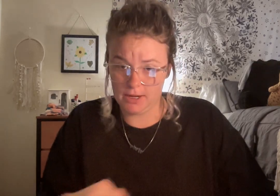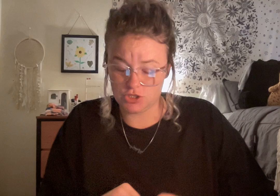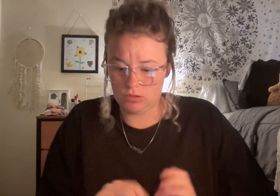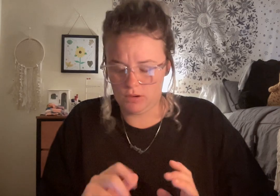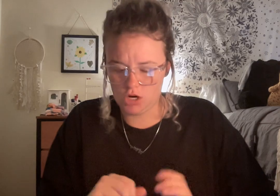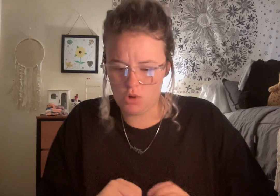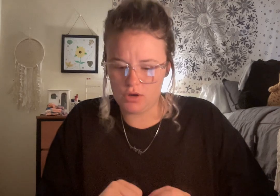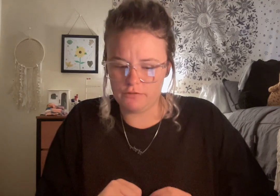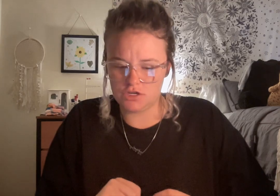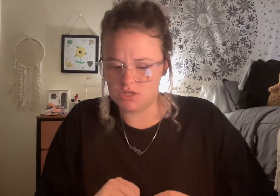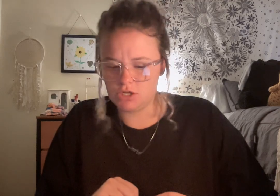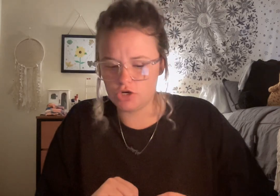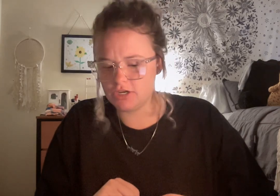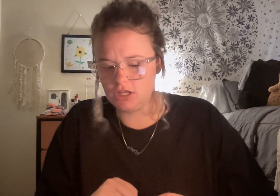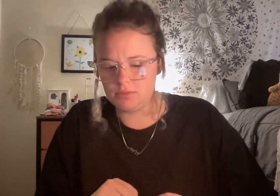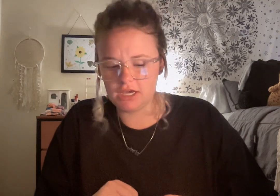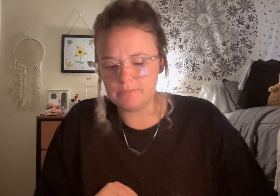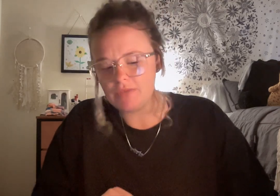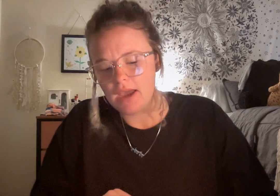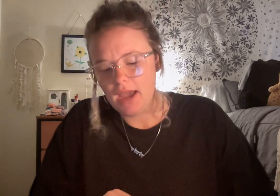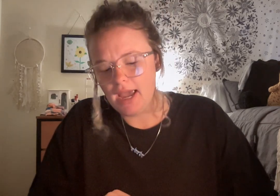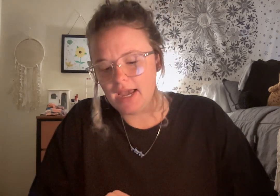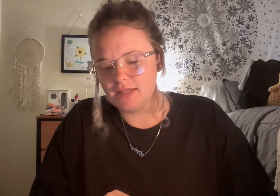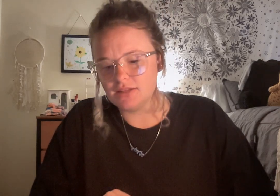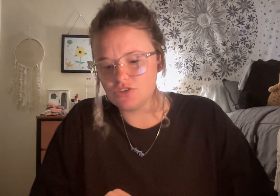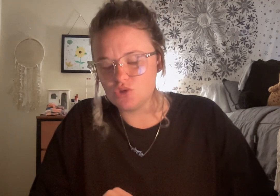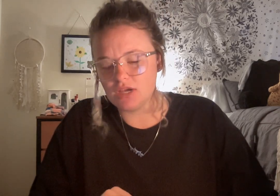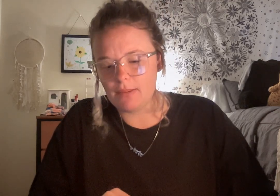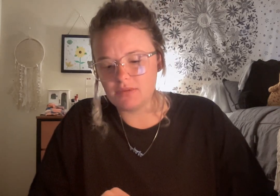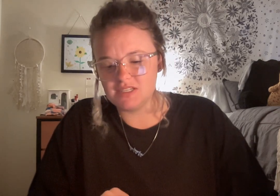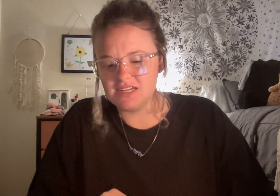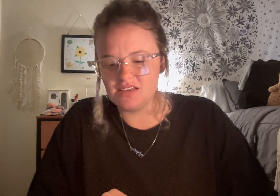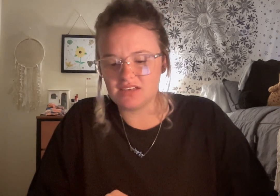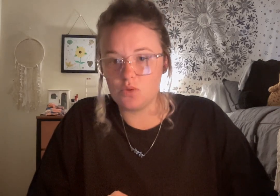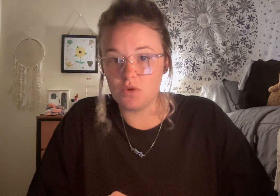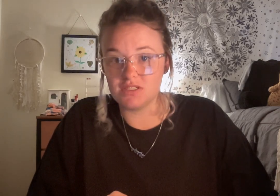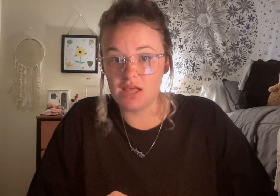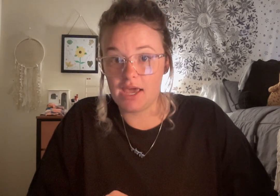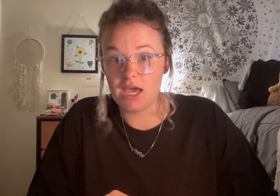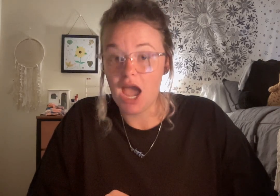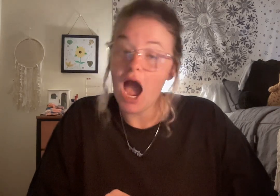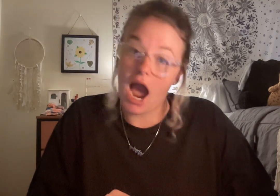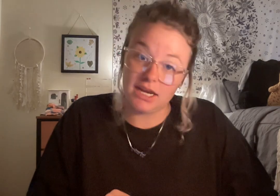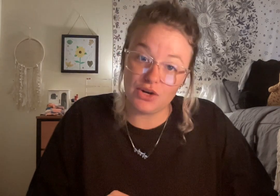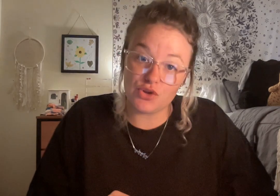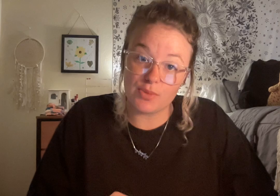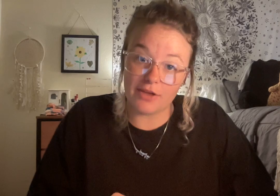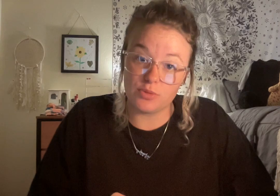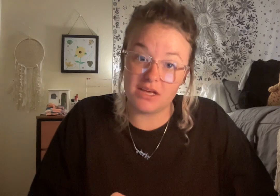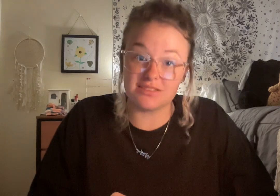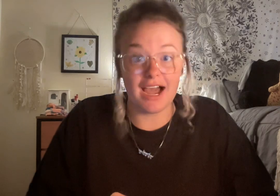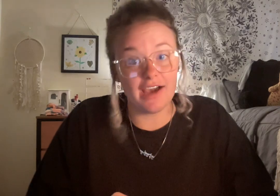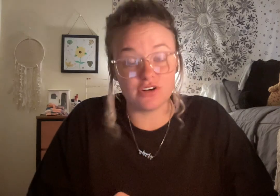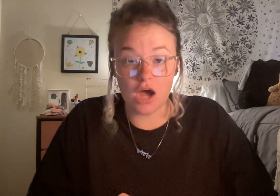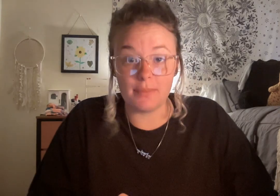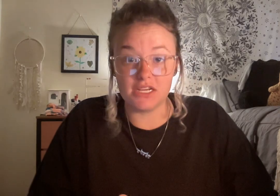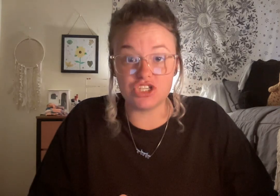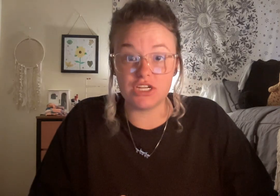next to her. We were going over some of the curriculum again. And the student came up to the desk and was like, I need to go to the bathroom because I have an accommodation.